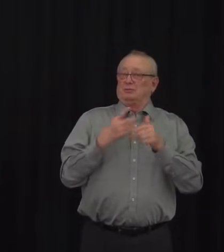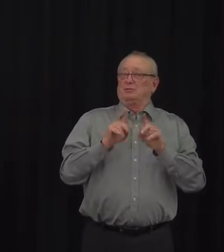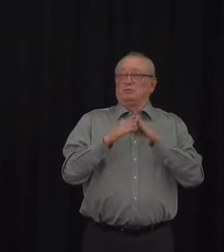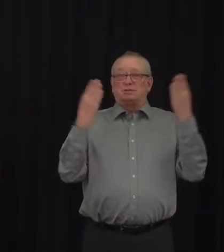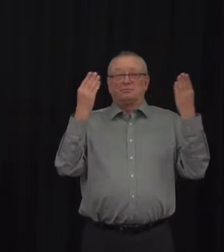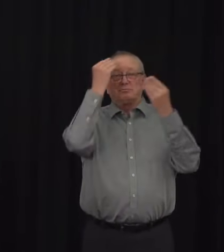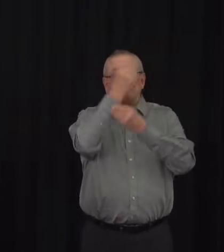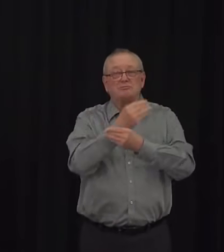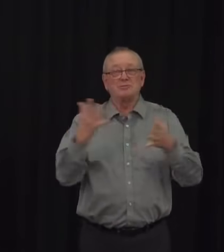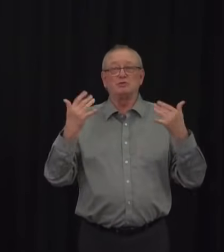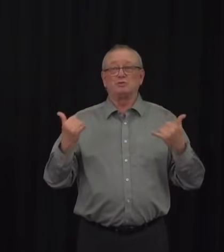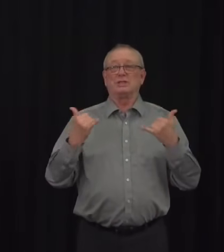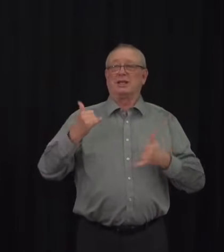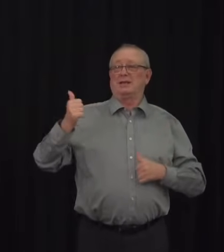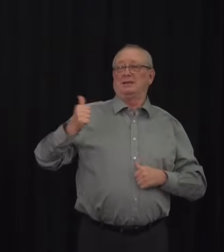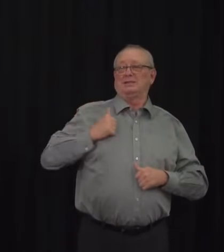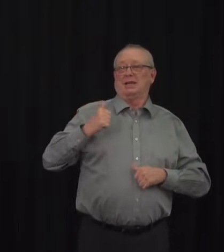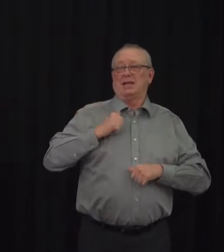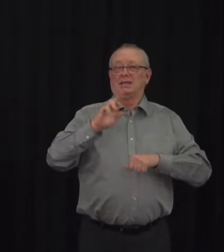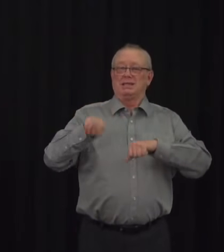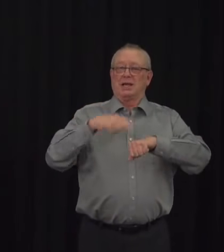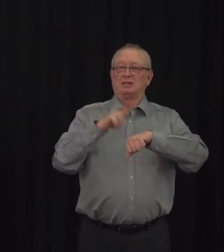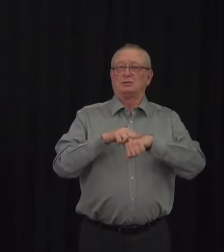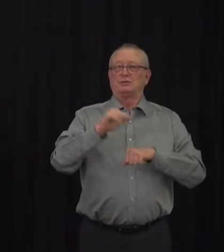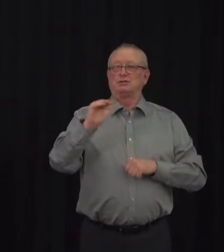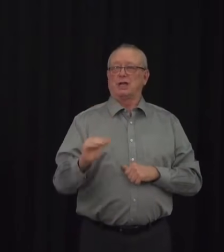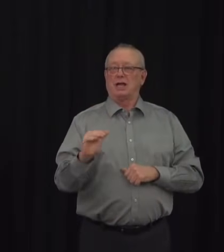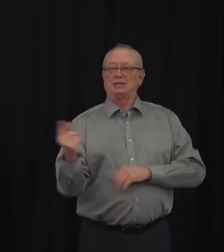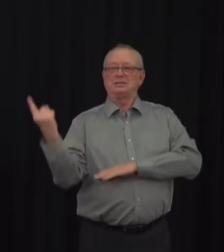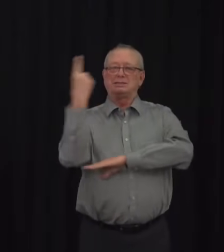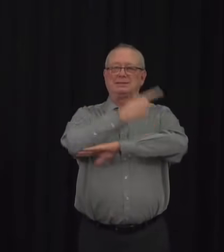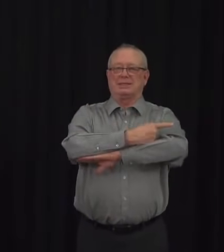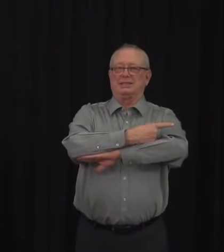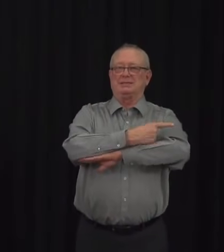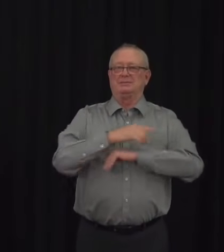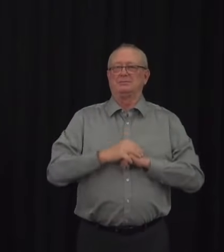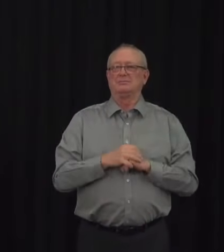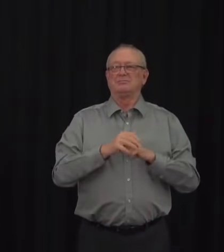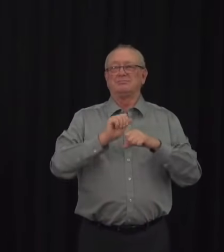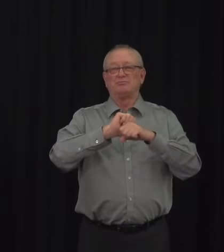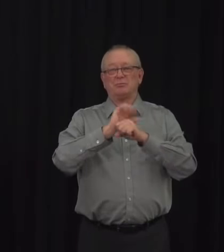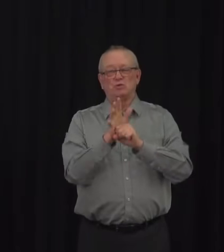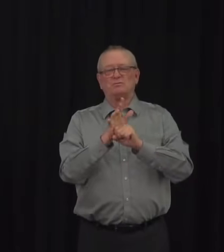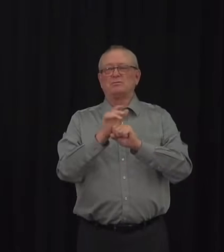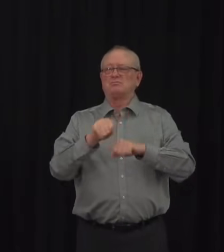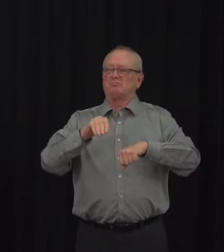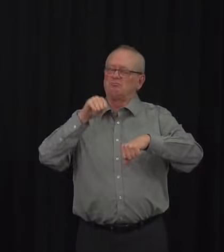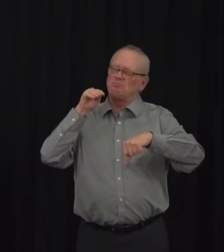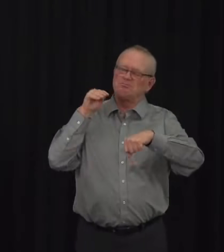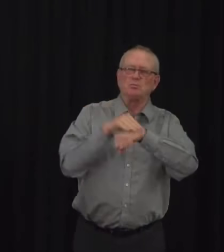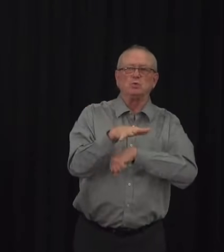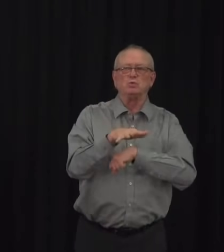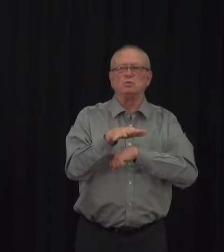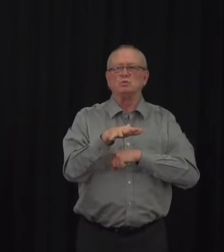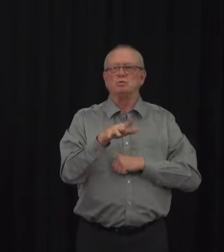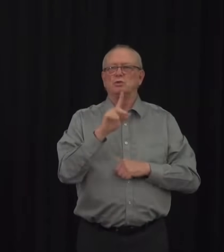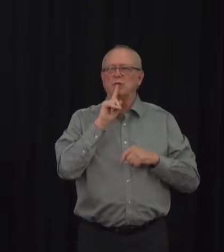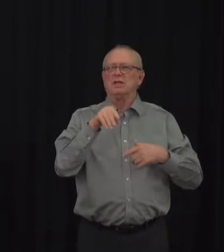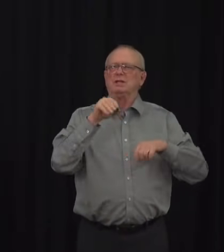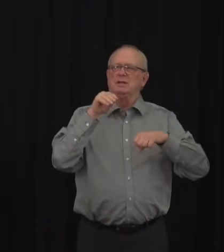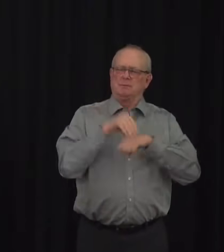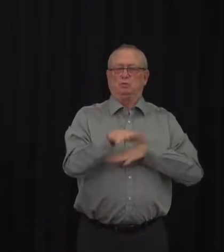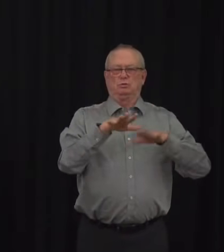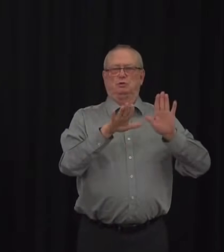Day. COVID-19 has been a difficult time for us all, and it has brought a lot of change and uncertainty for our